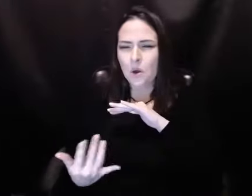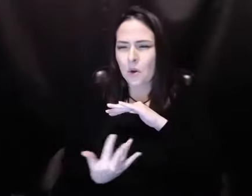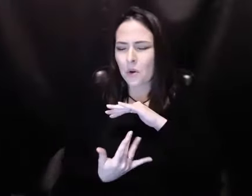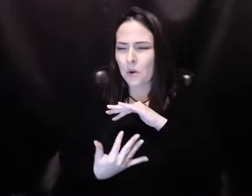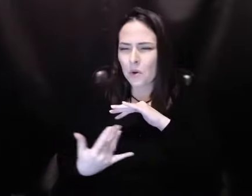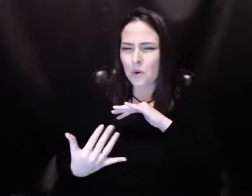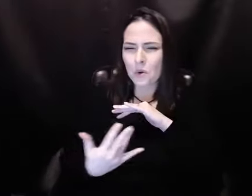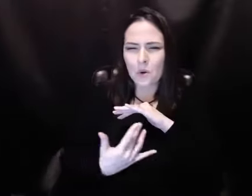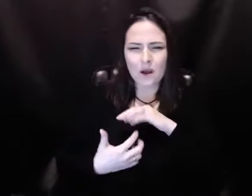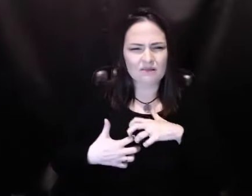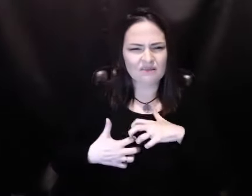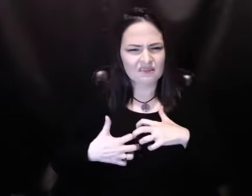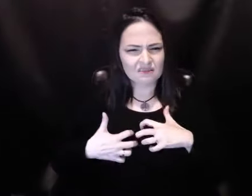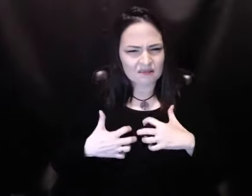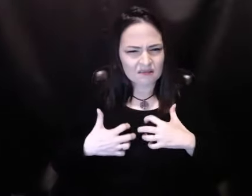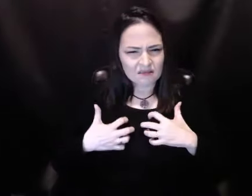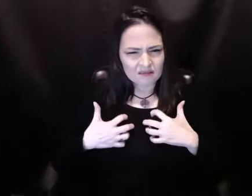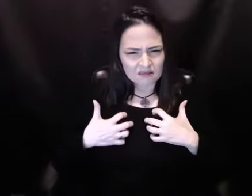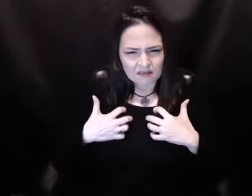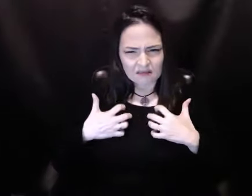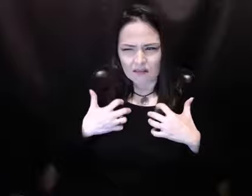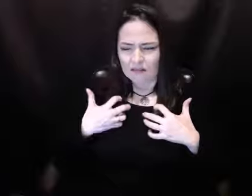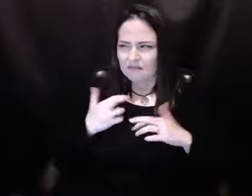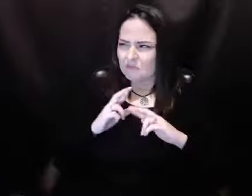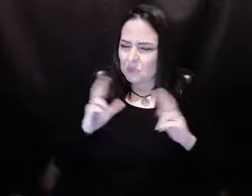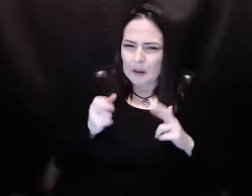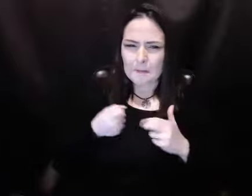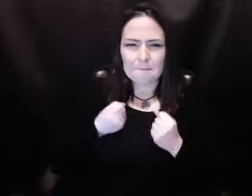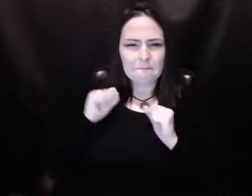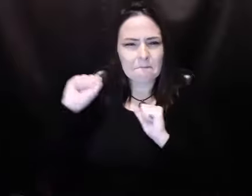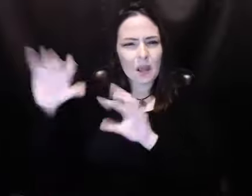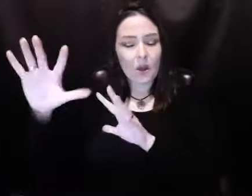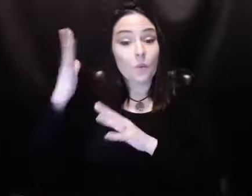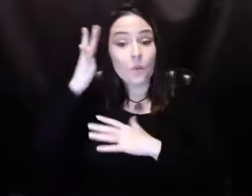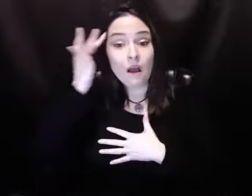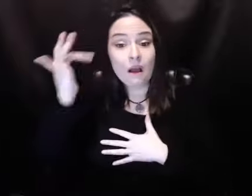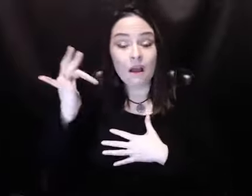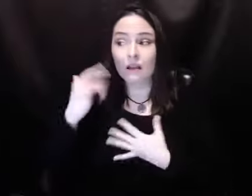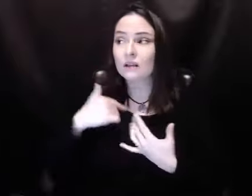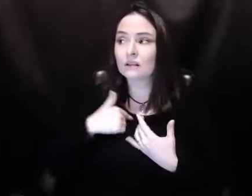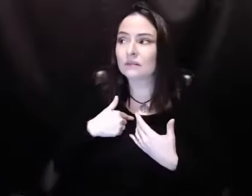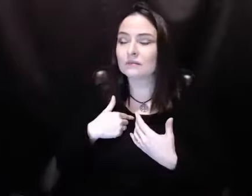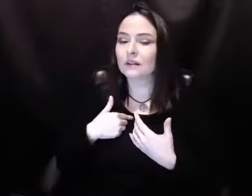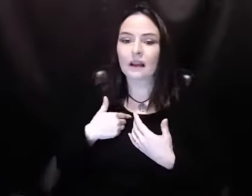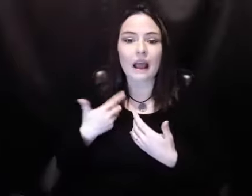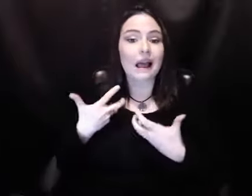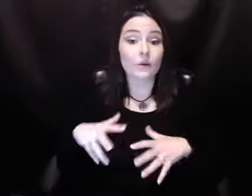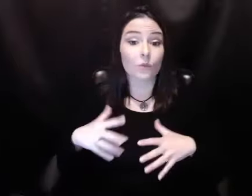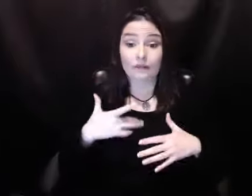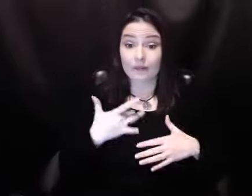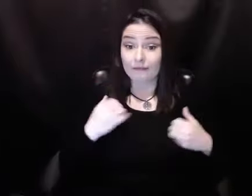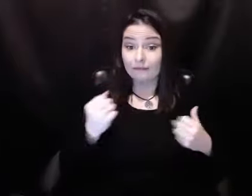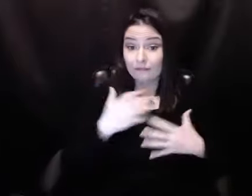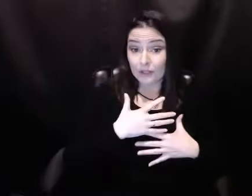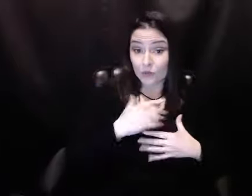my behavior during those incidents, or the things that I said to my parents, my brother, and to the other people in my